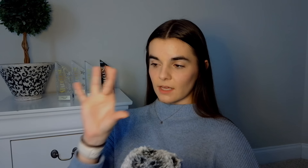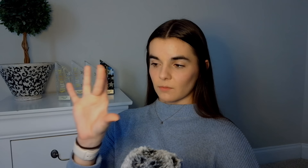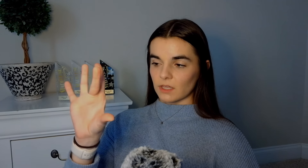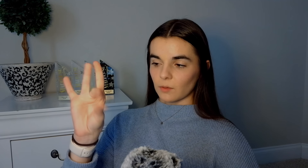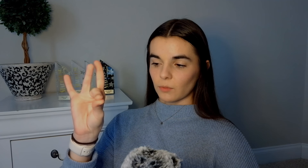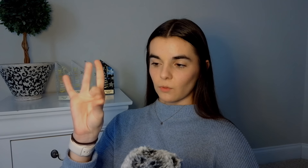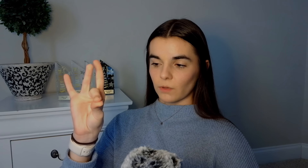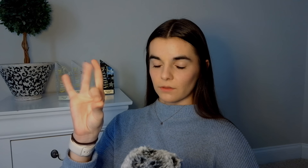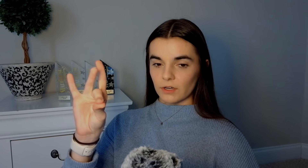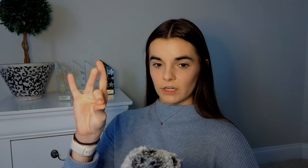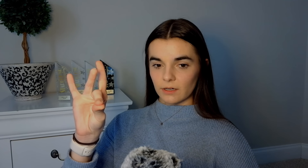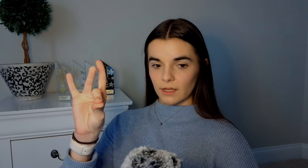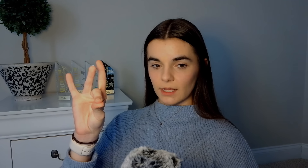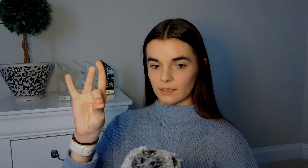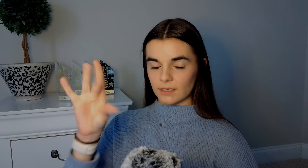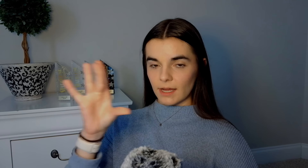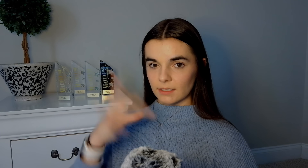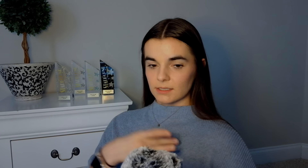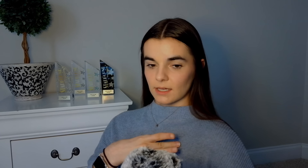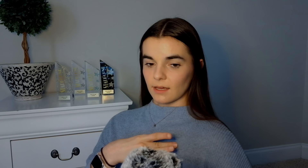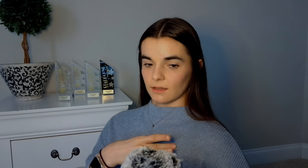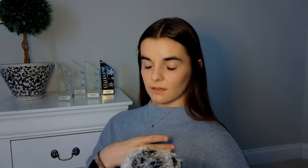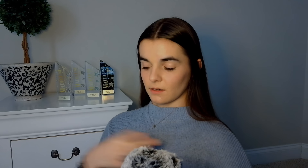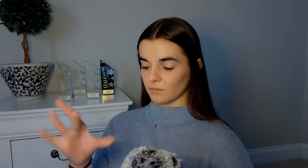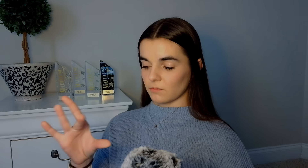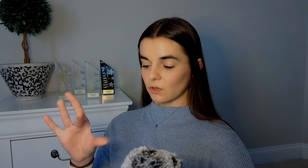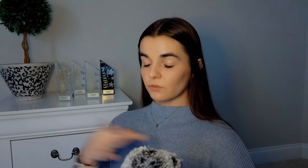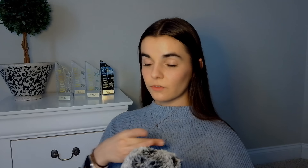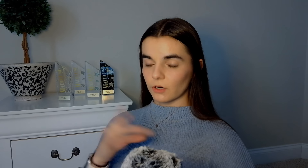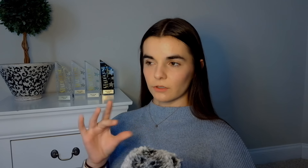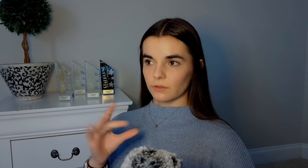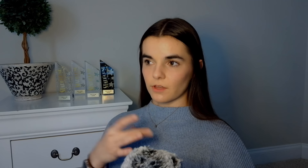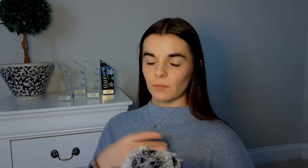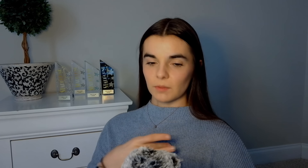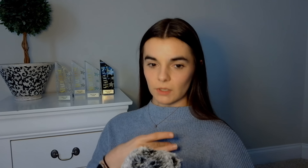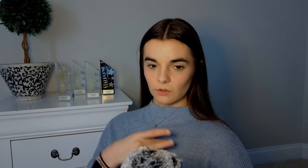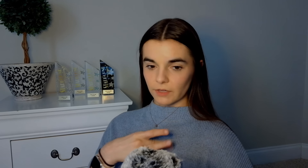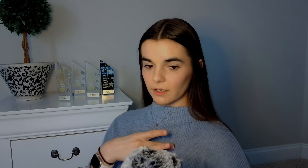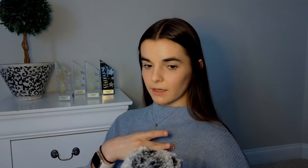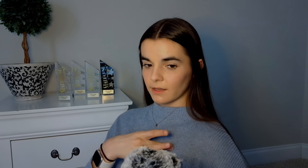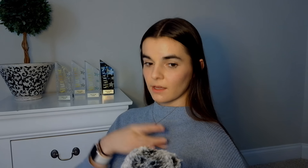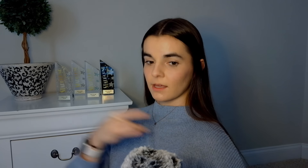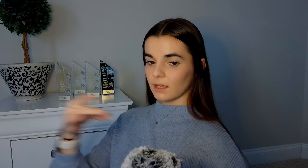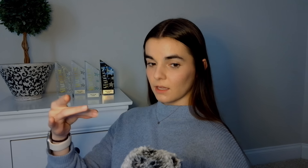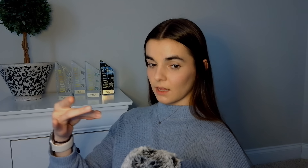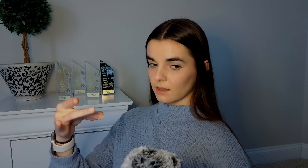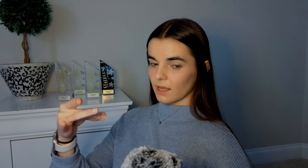thing but with your index and or thumb and middle finger.